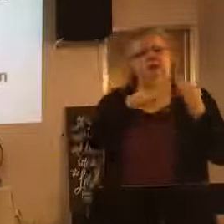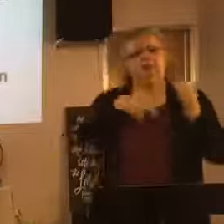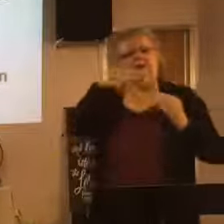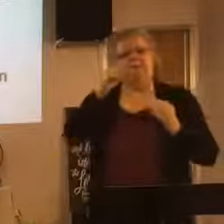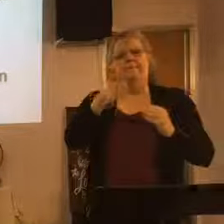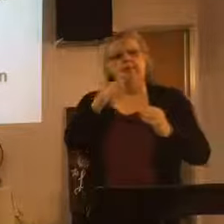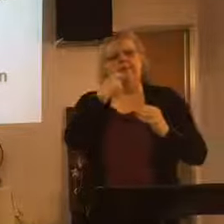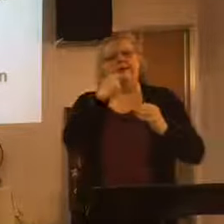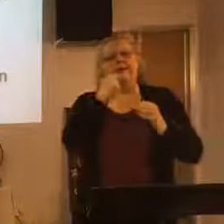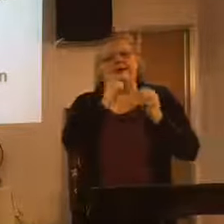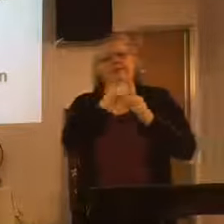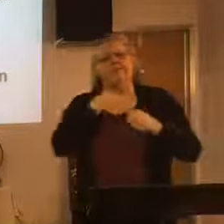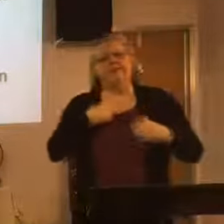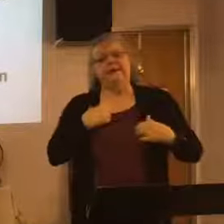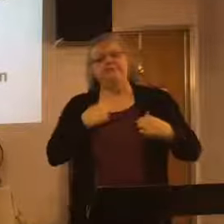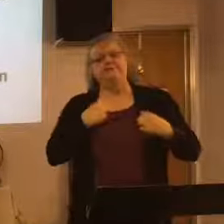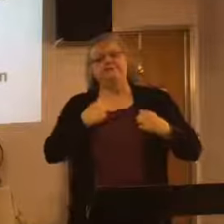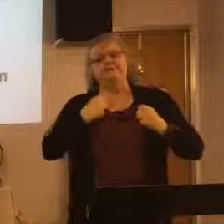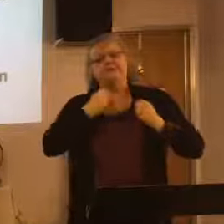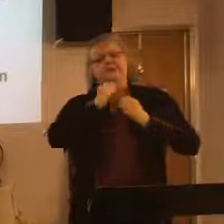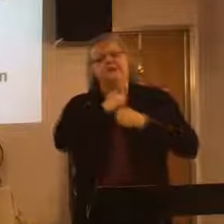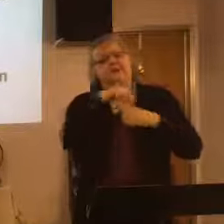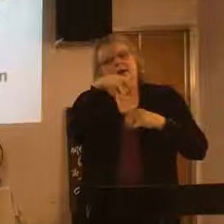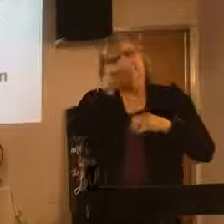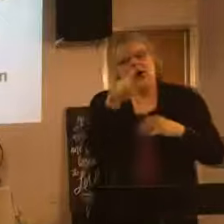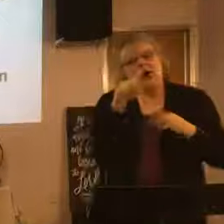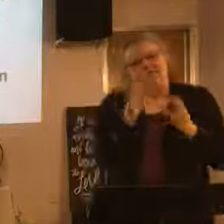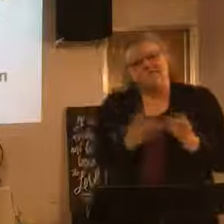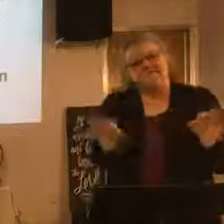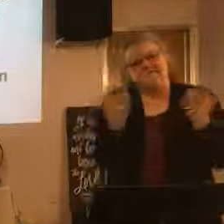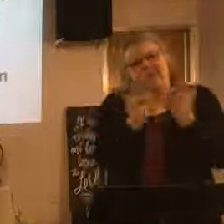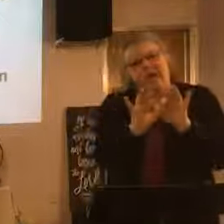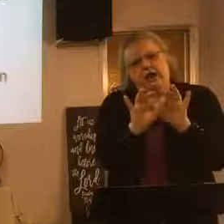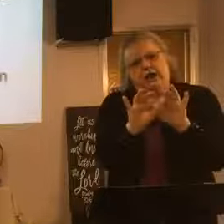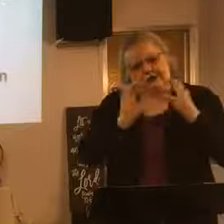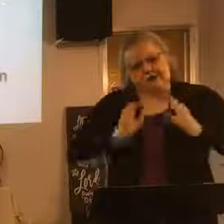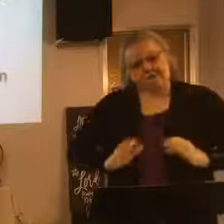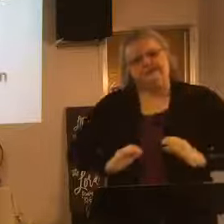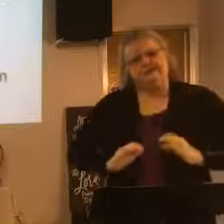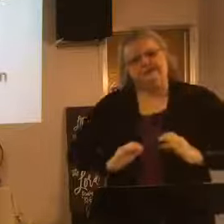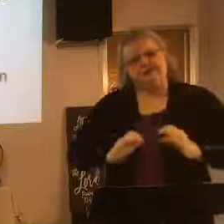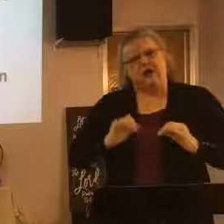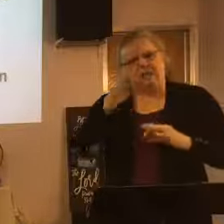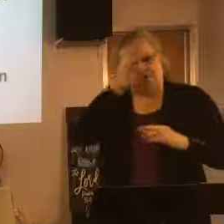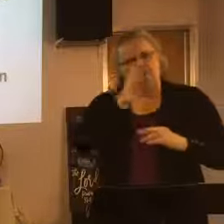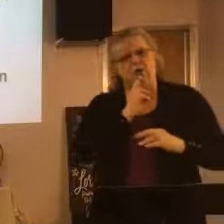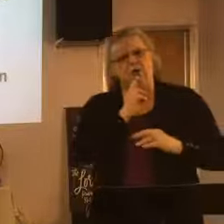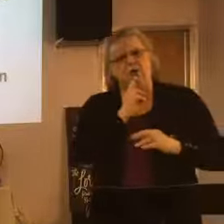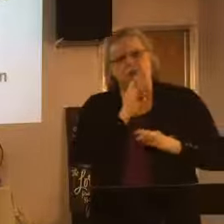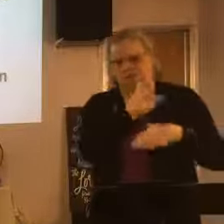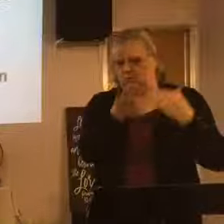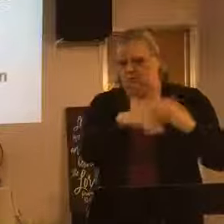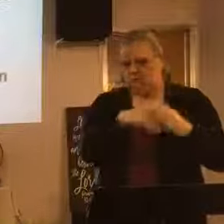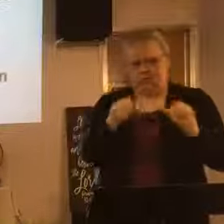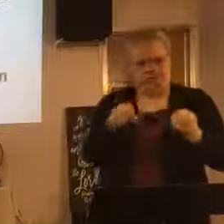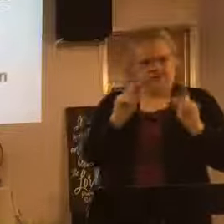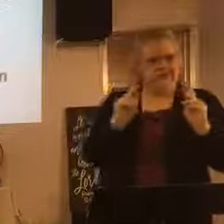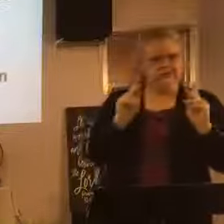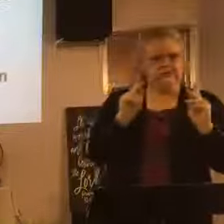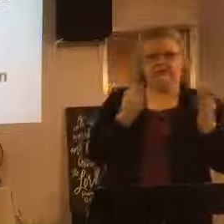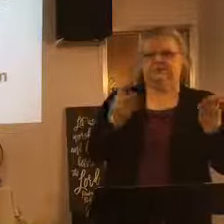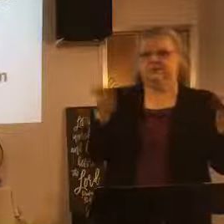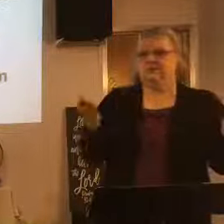saying with me for a few moments. He valued his citizenship as a citizen of Rome. All the privileges, all